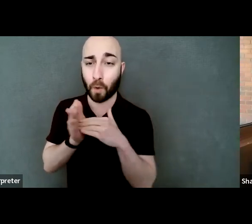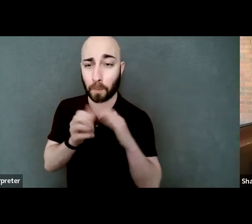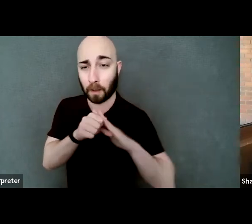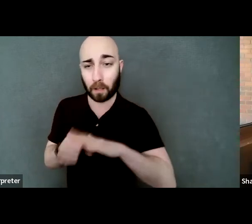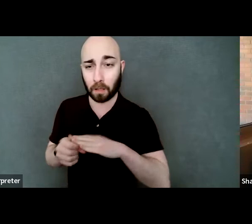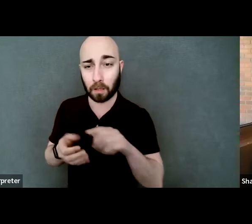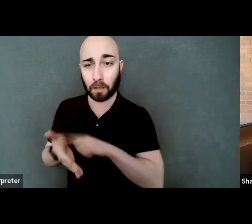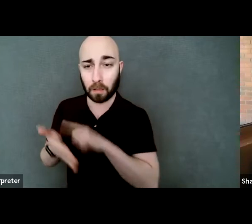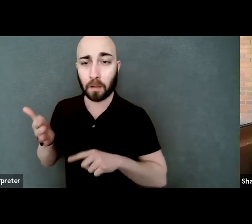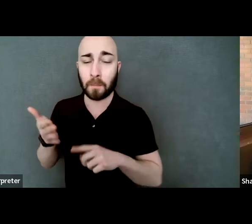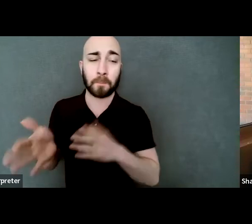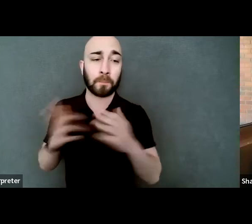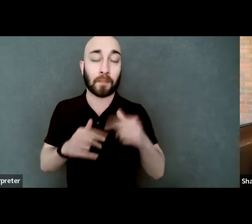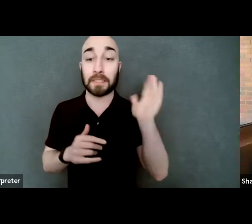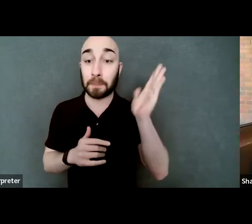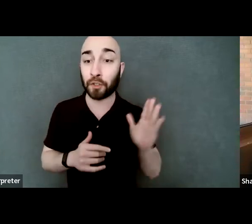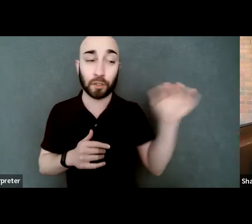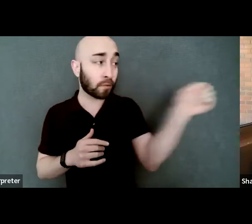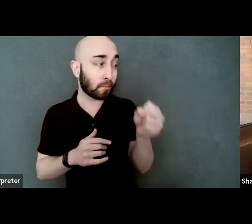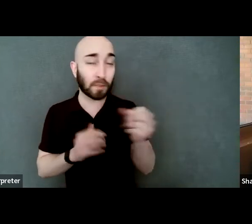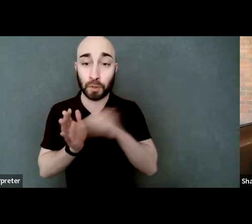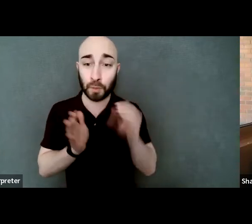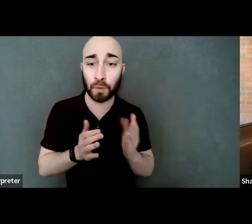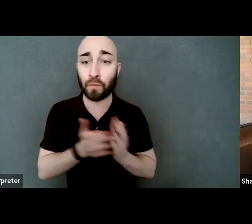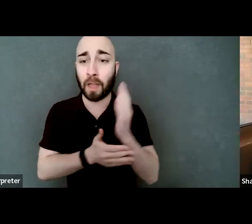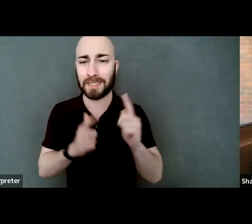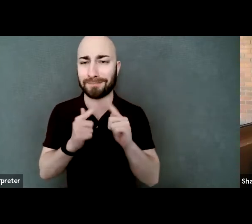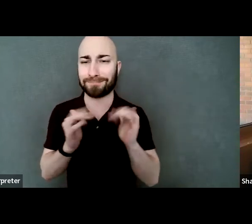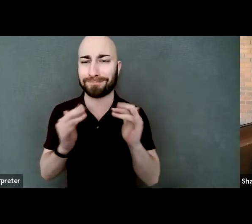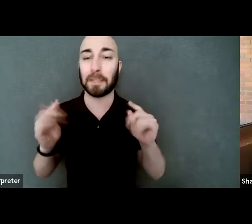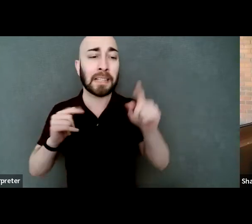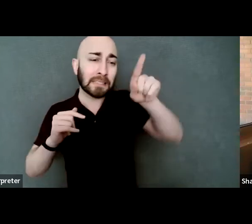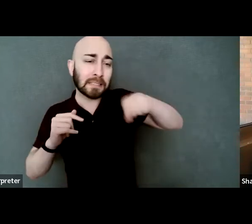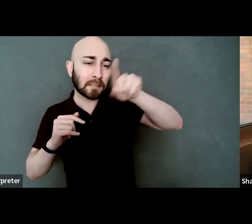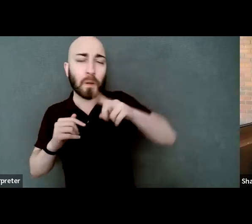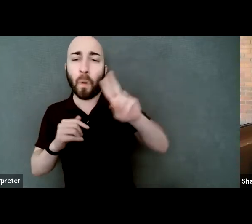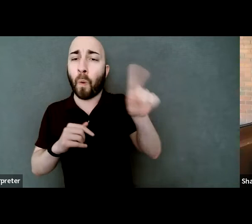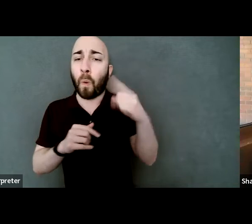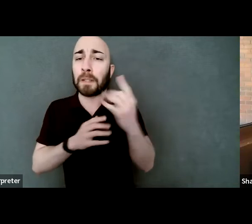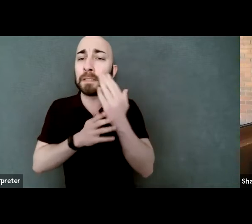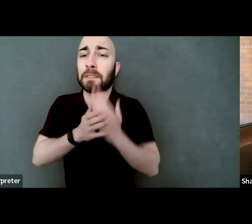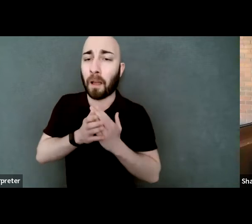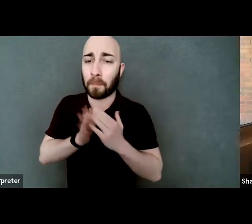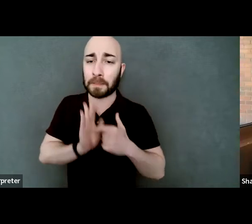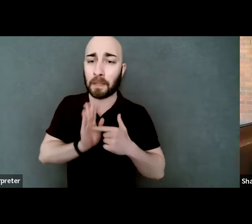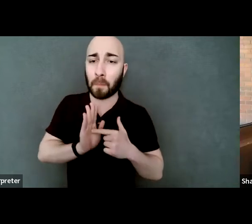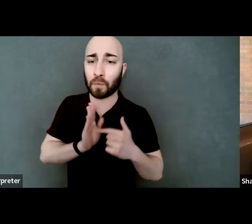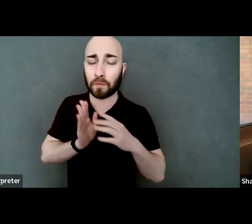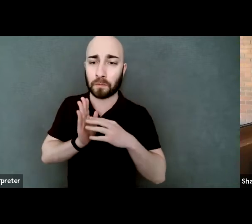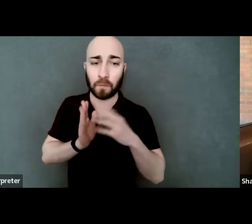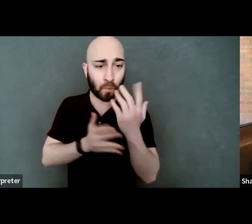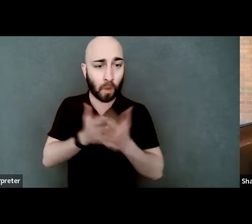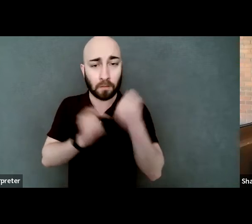in, students rise up. So just an example, just a sample of some of the issues that have come into